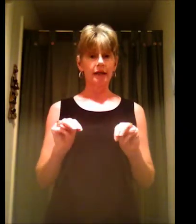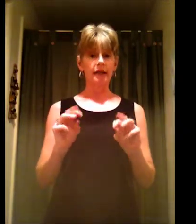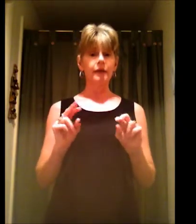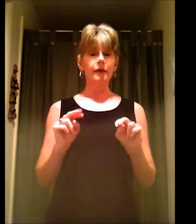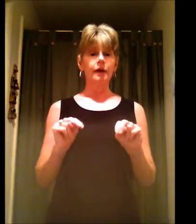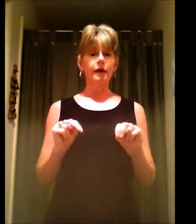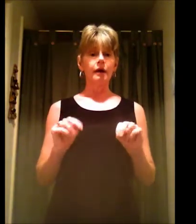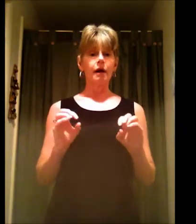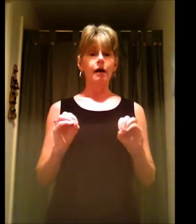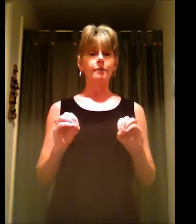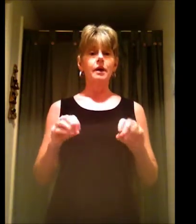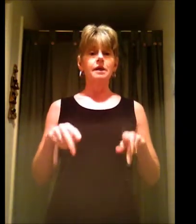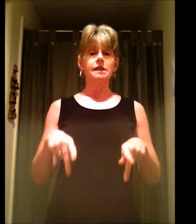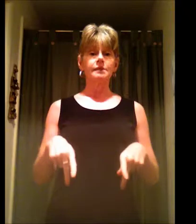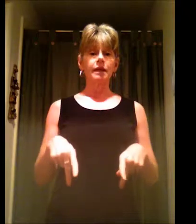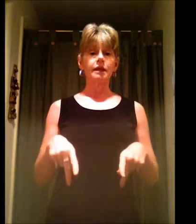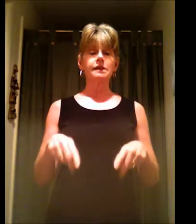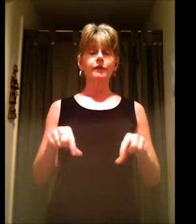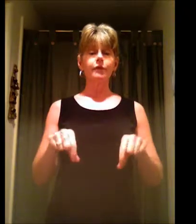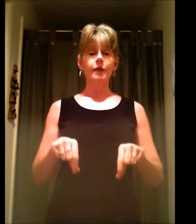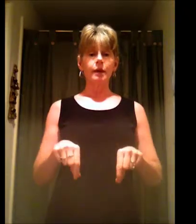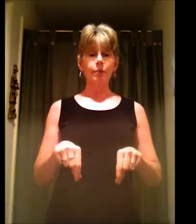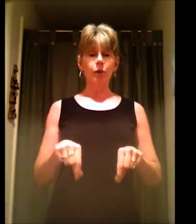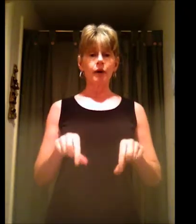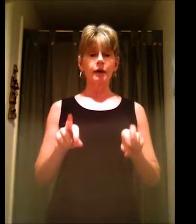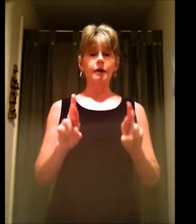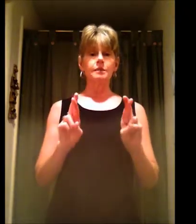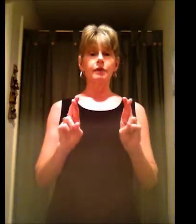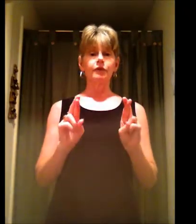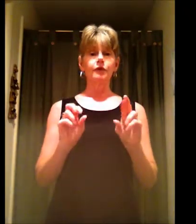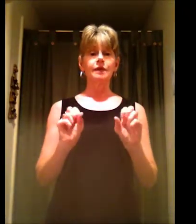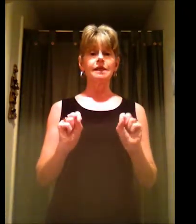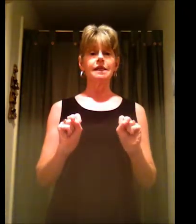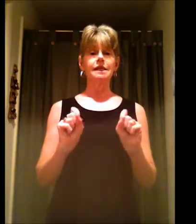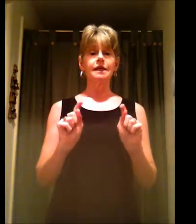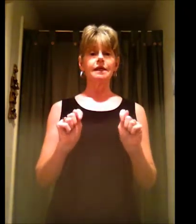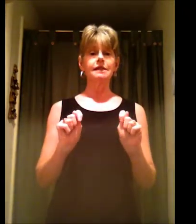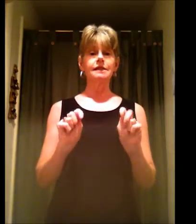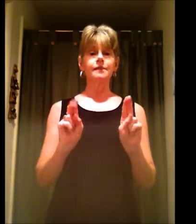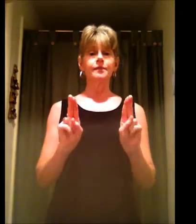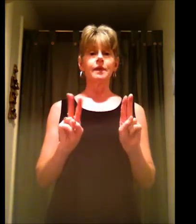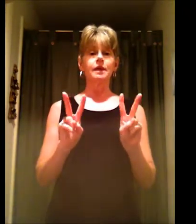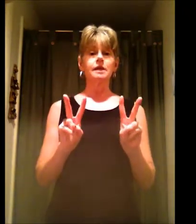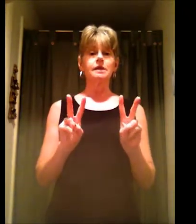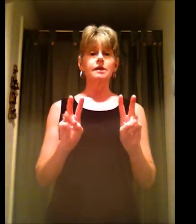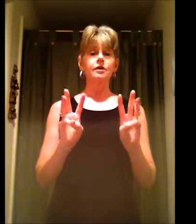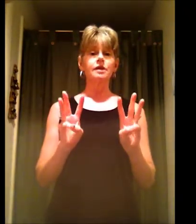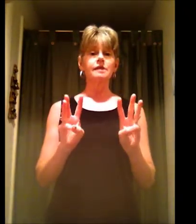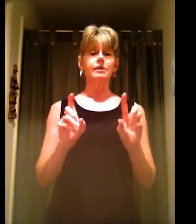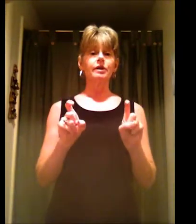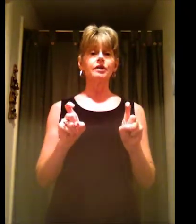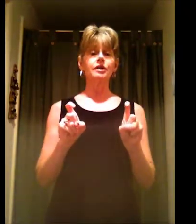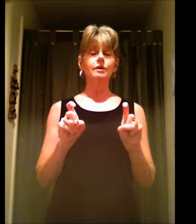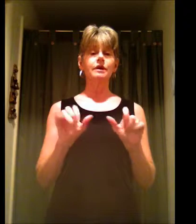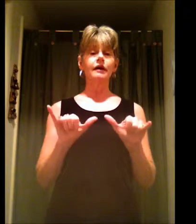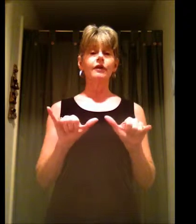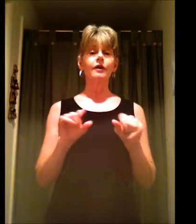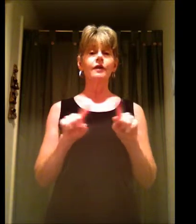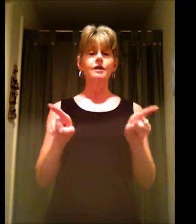accurately. Speed is important, but fluency is. So just build to a level that you